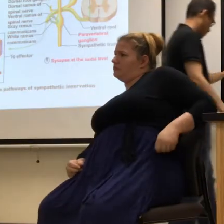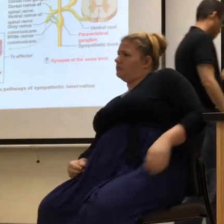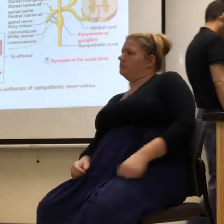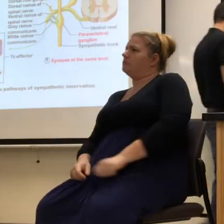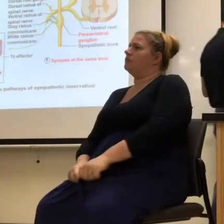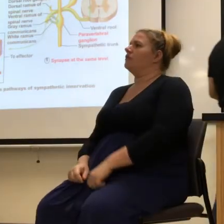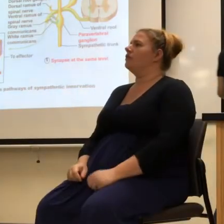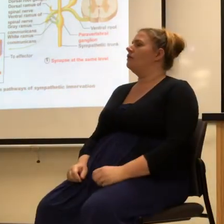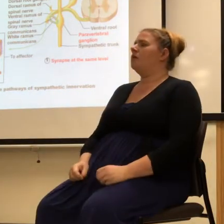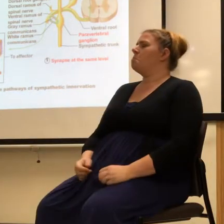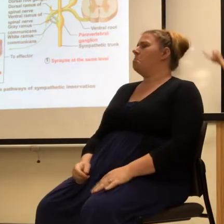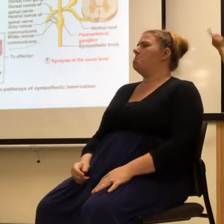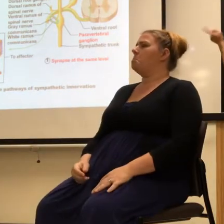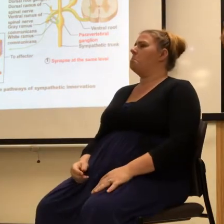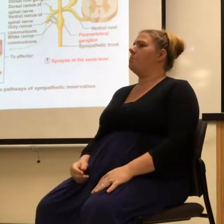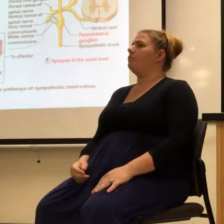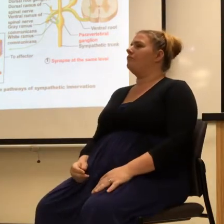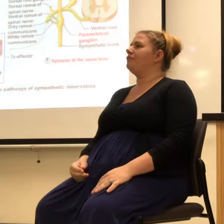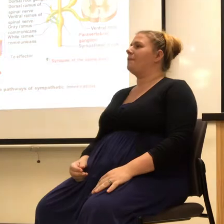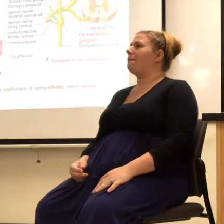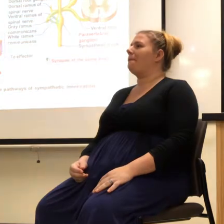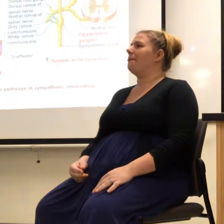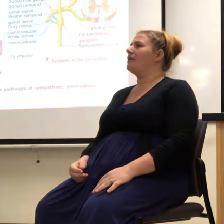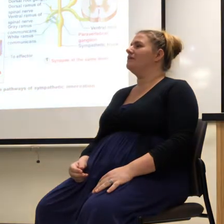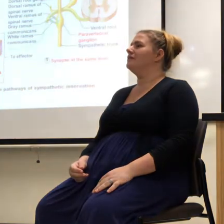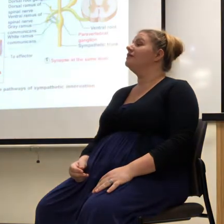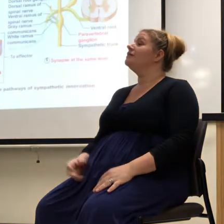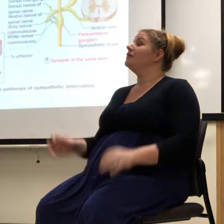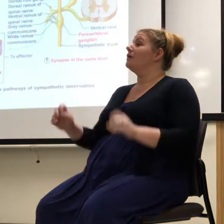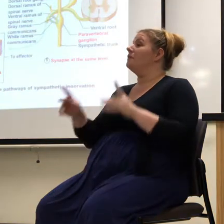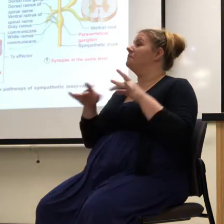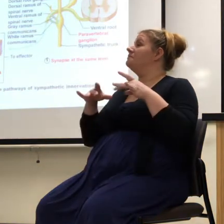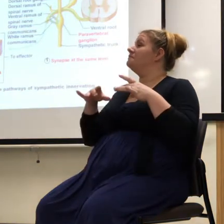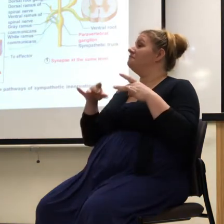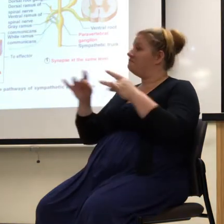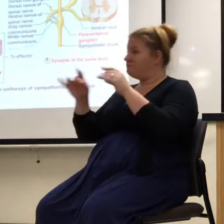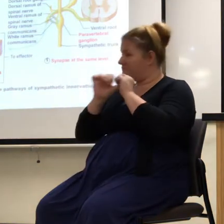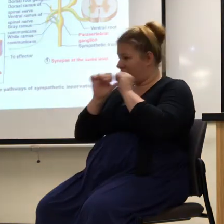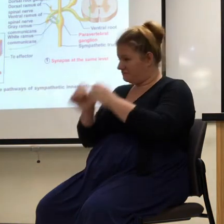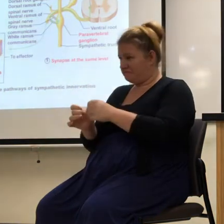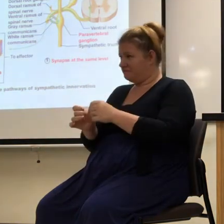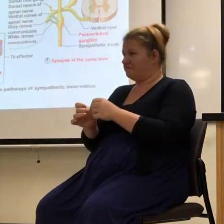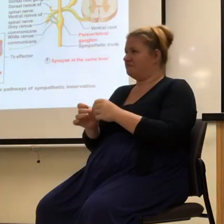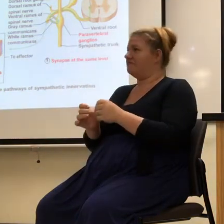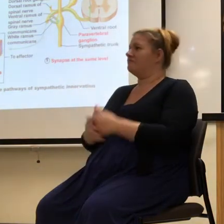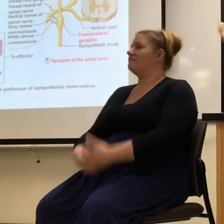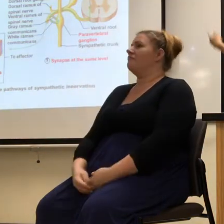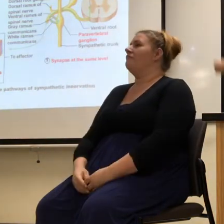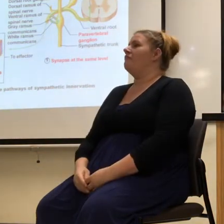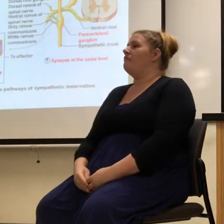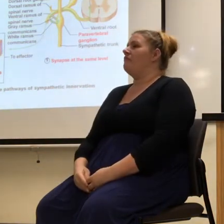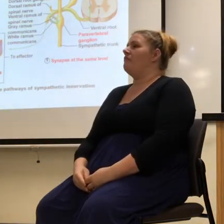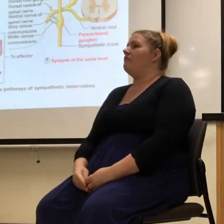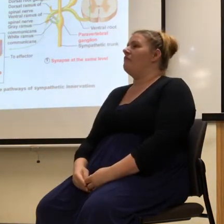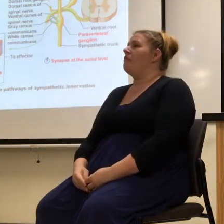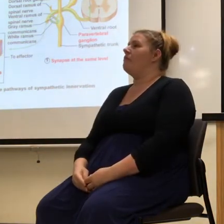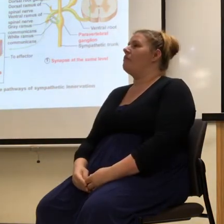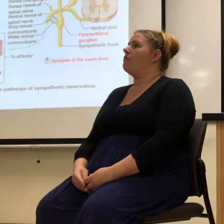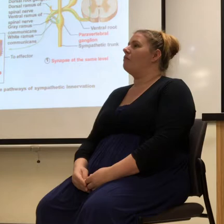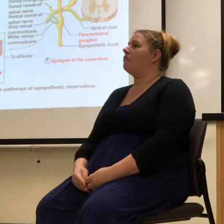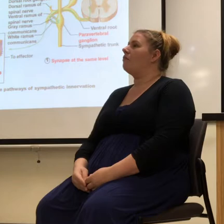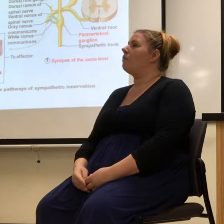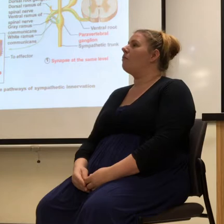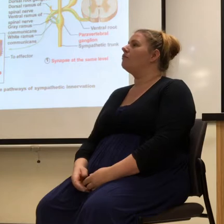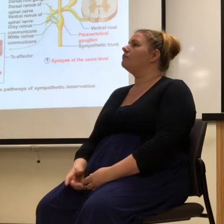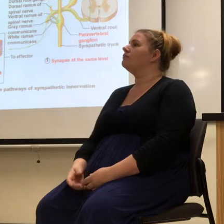Okay, let's pick it off. Pick it up where we left off, but right here. And well, what I had said before break was just